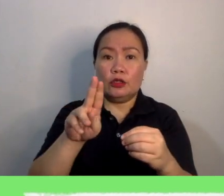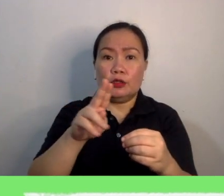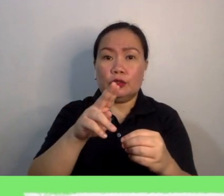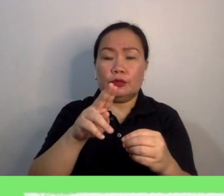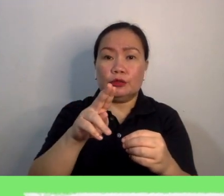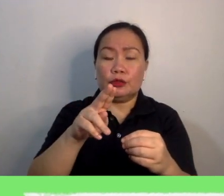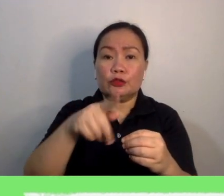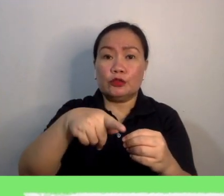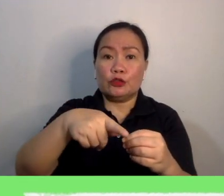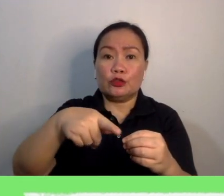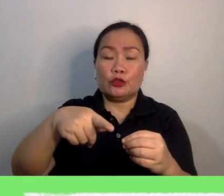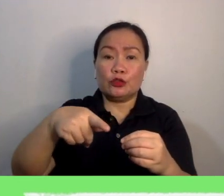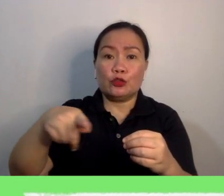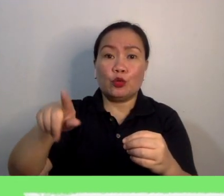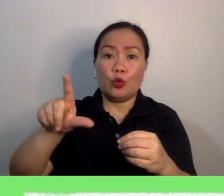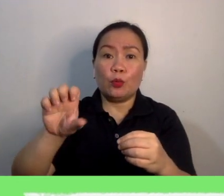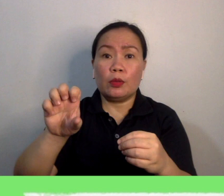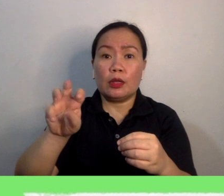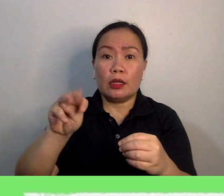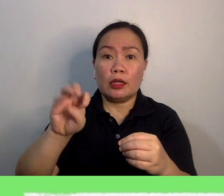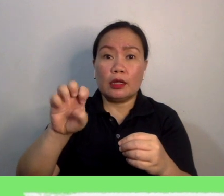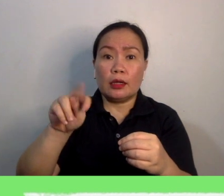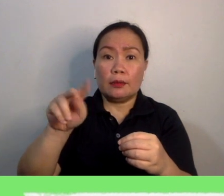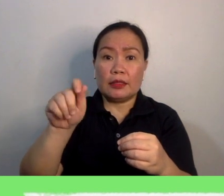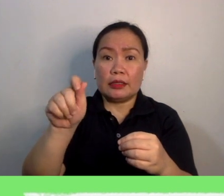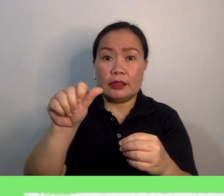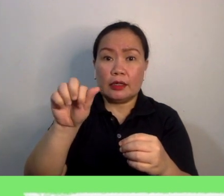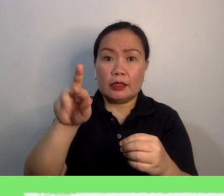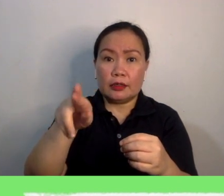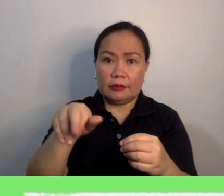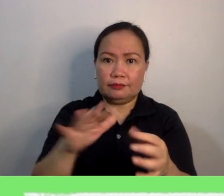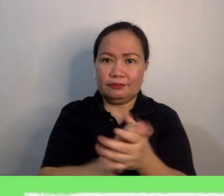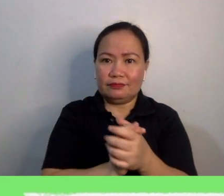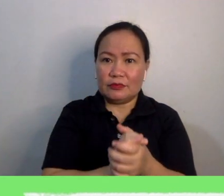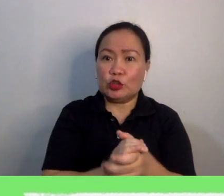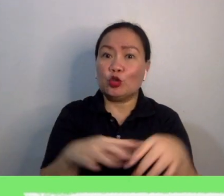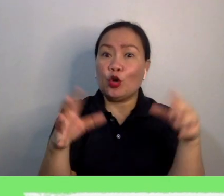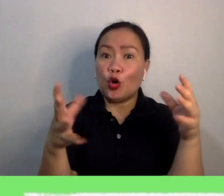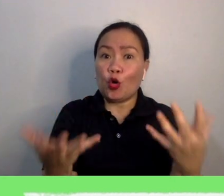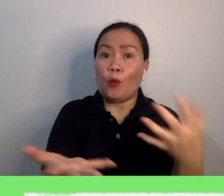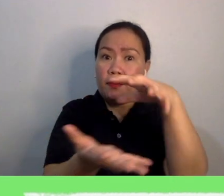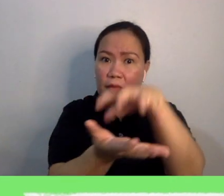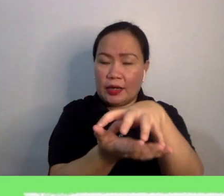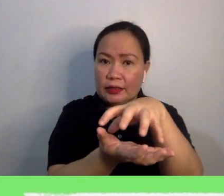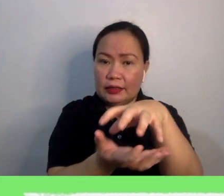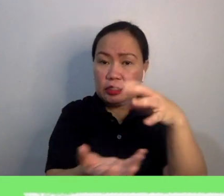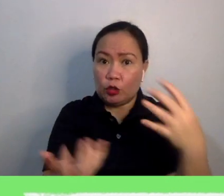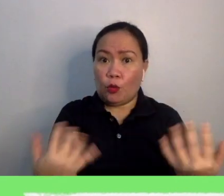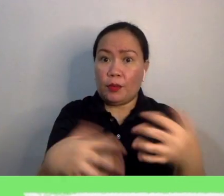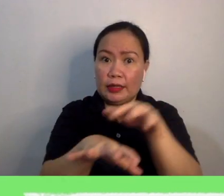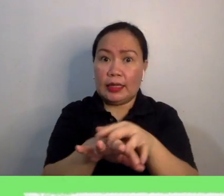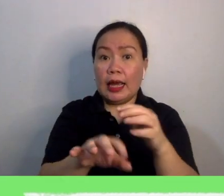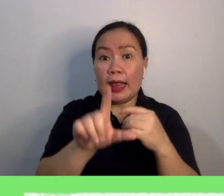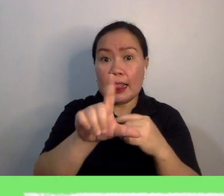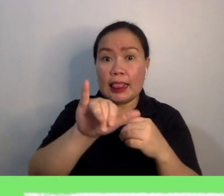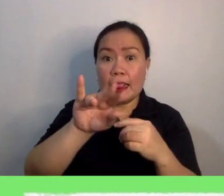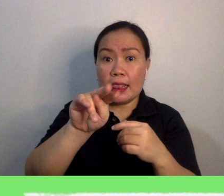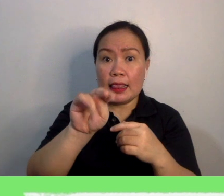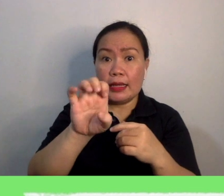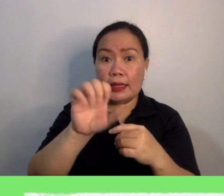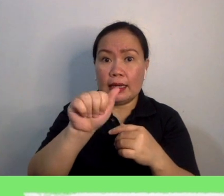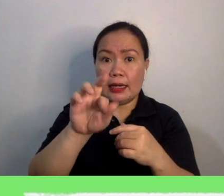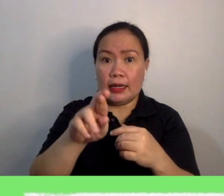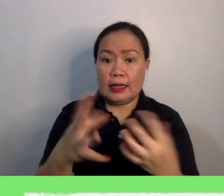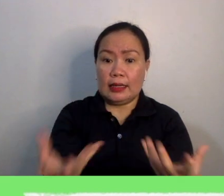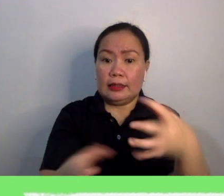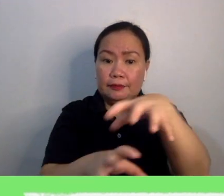pair, matatawag natin siyang linear pair o nagfo-form siya ng linear pair kapag adjacent at the